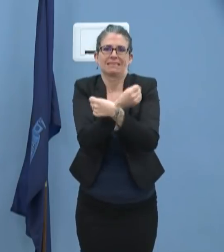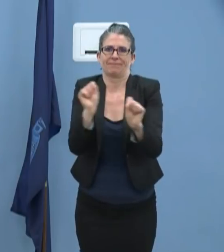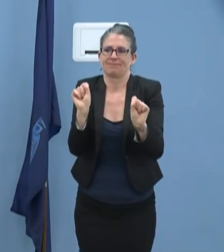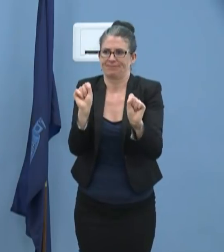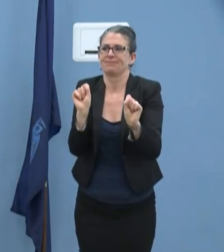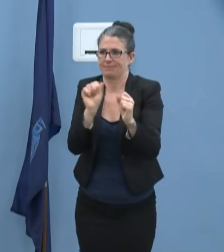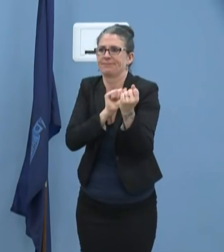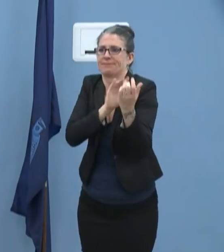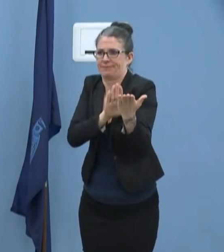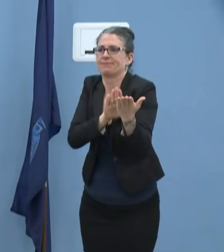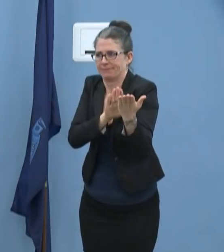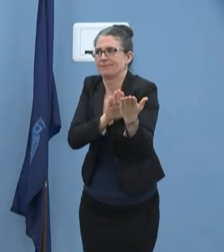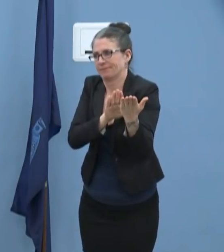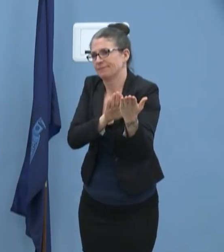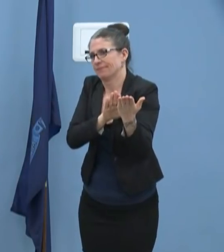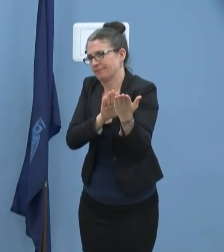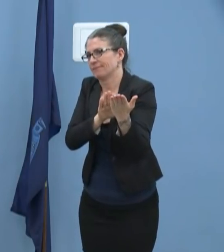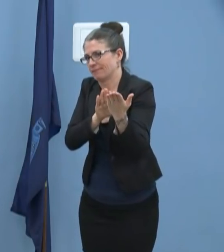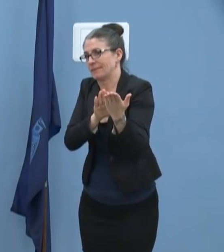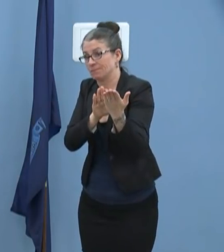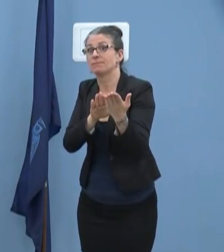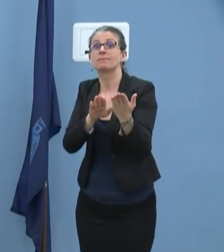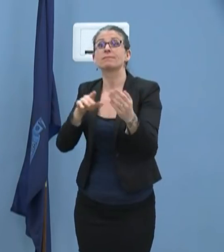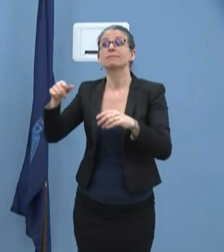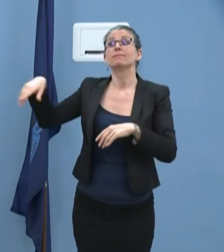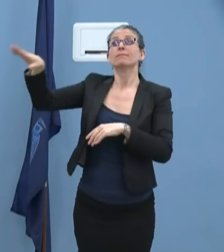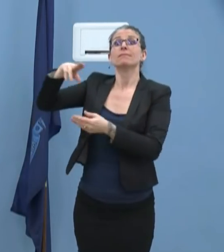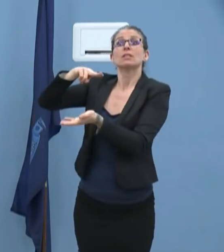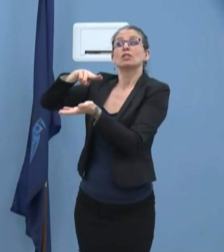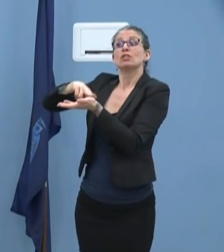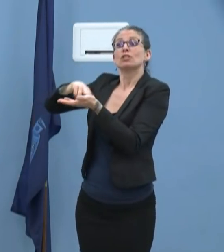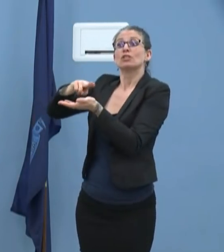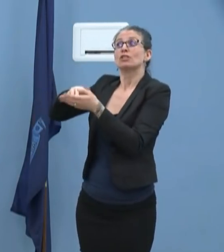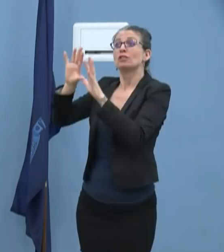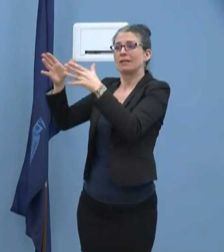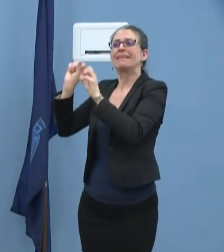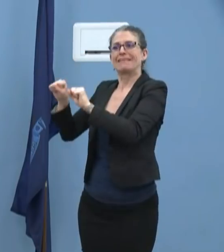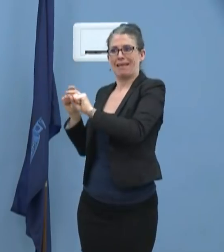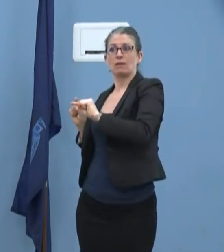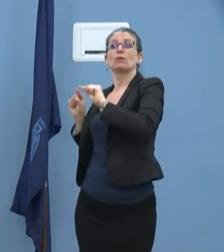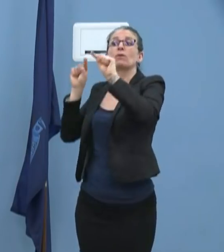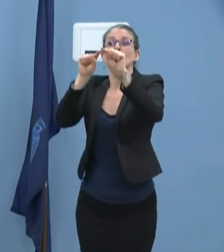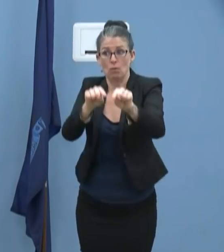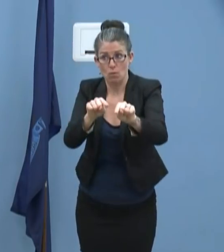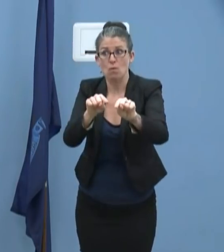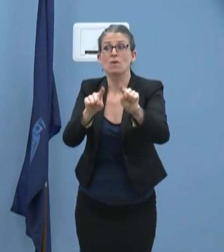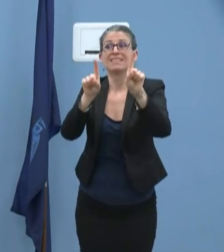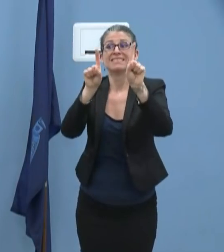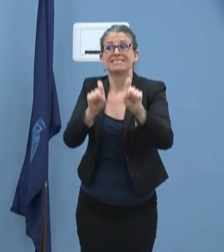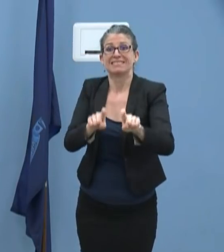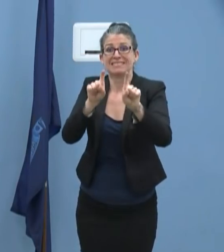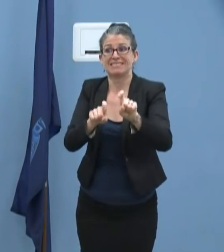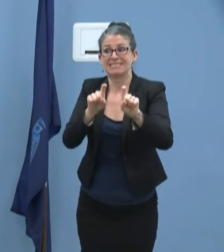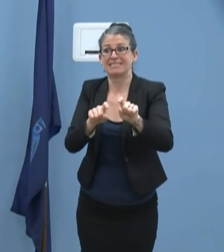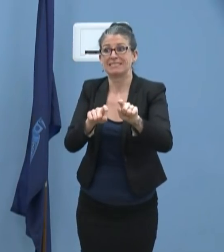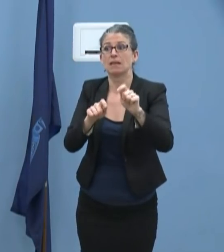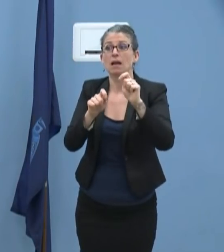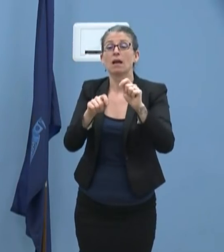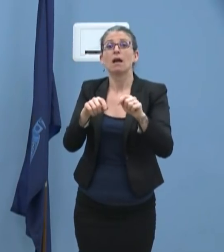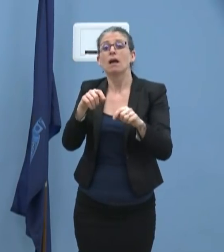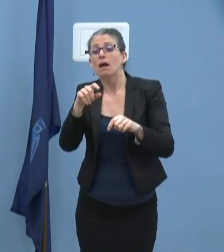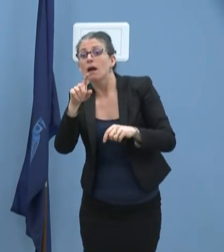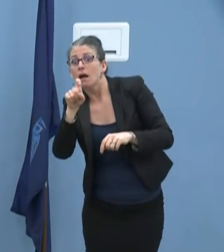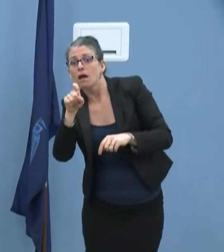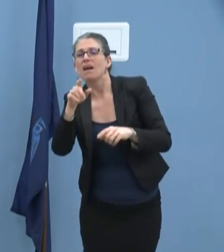releasing people from isolation. There are two different categories. I'm not going to go into both of them right now. But